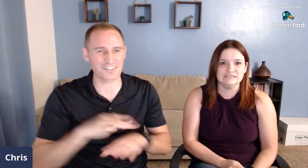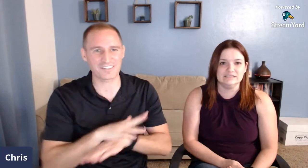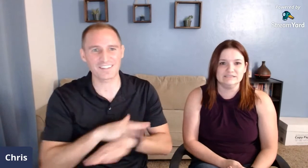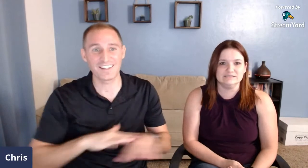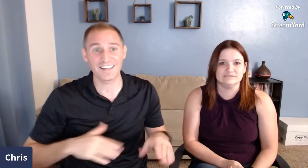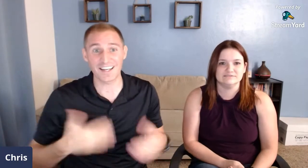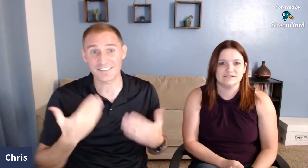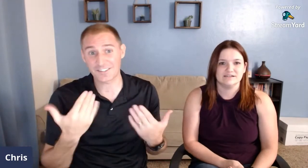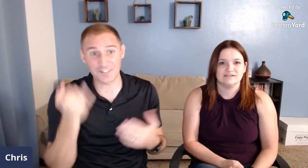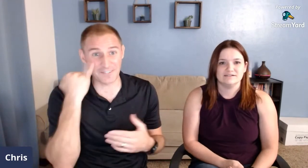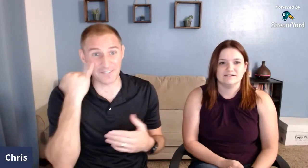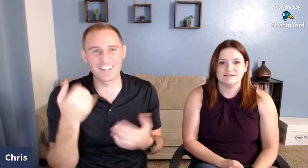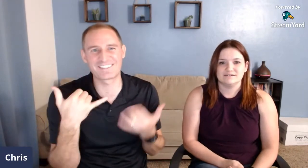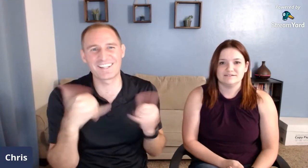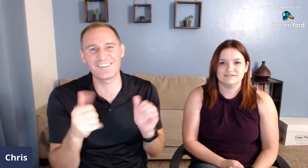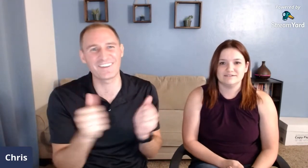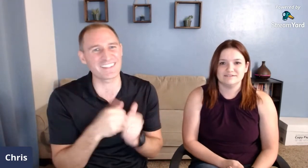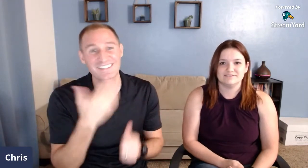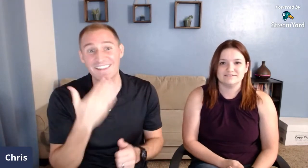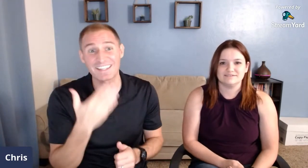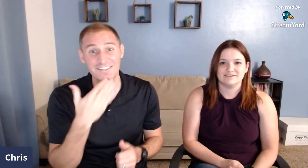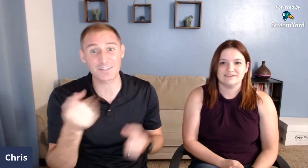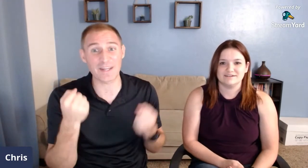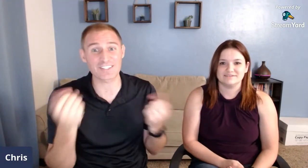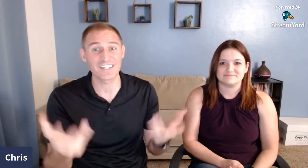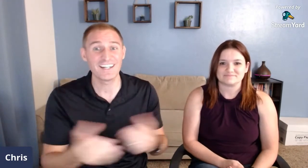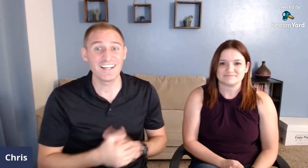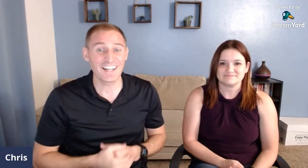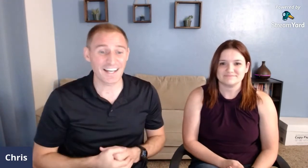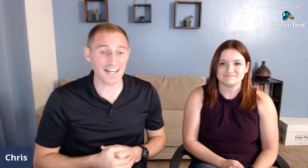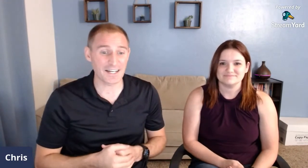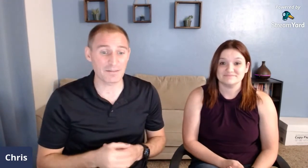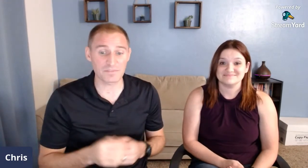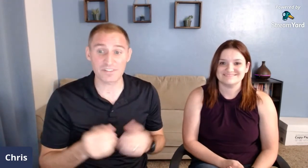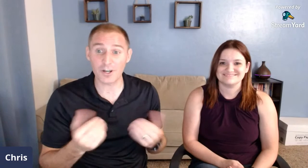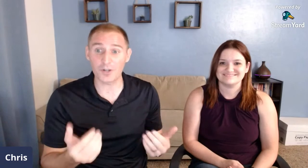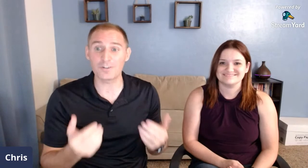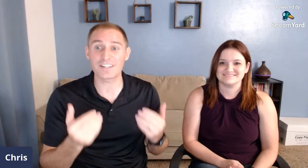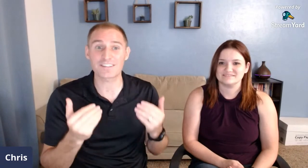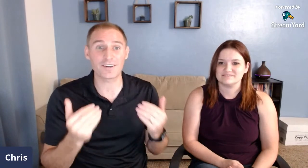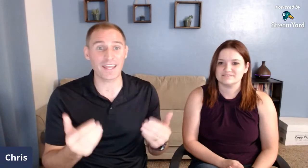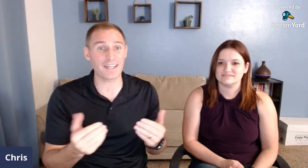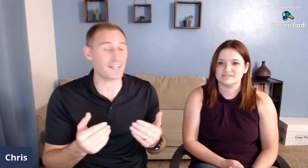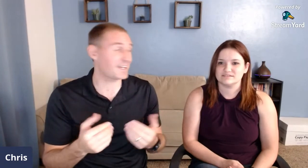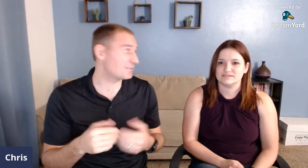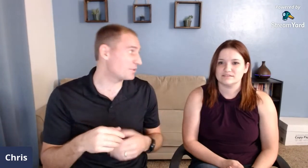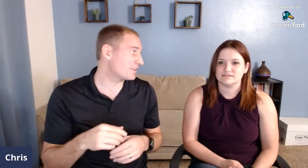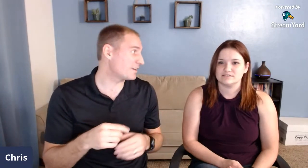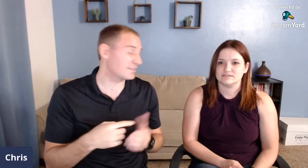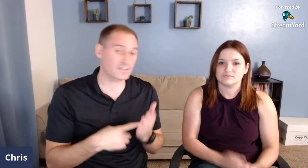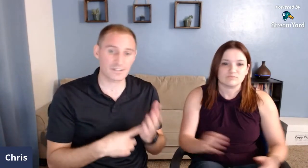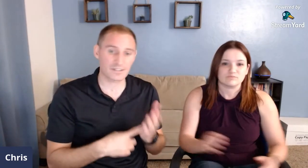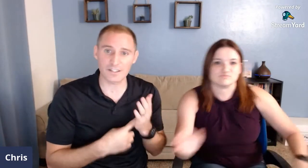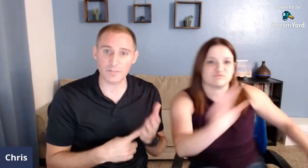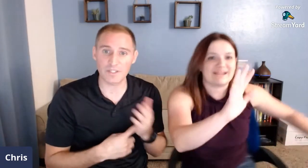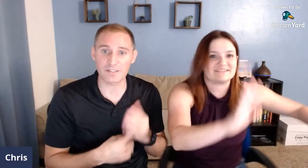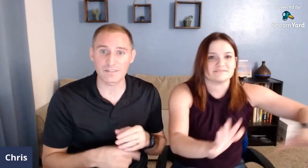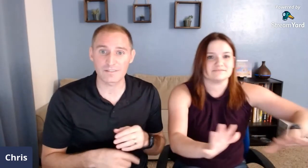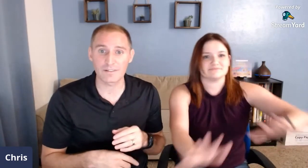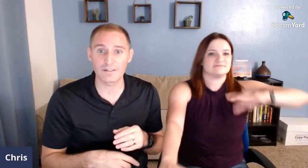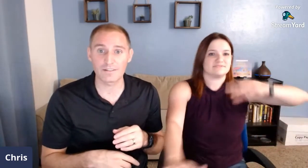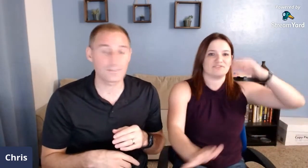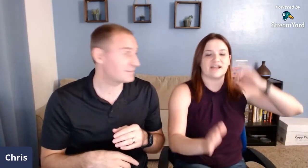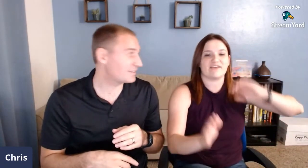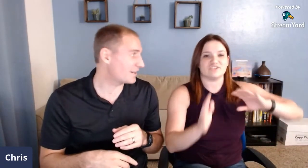East Coast. So if you're still with us, thank you so much. So let's go ahead and we'll talk a little